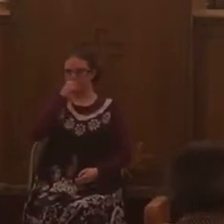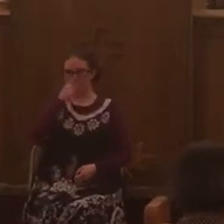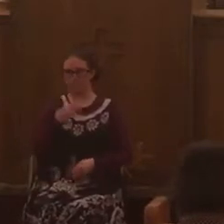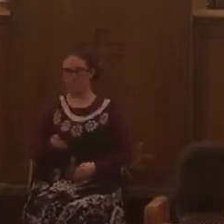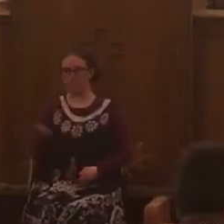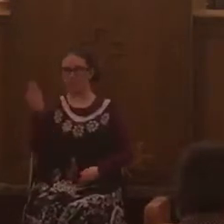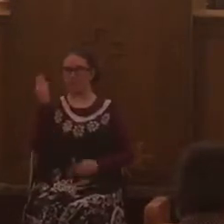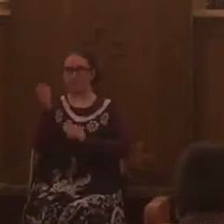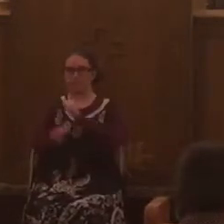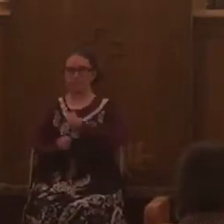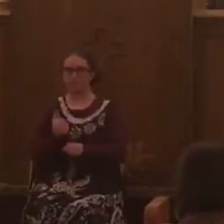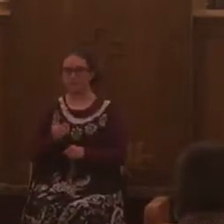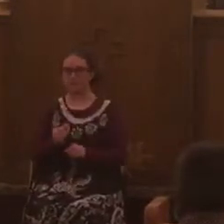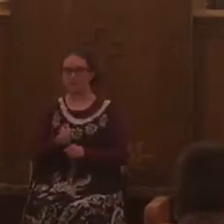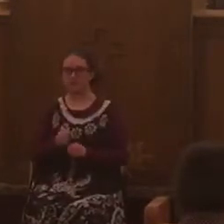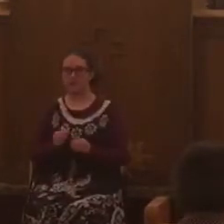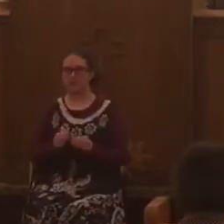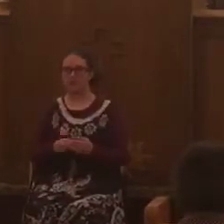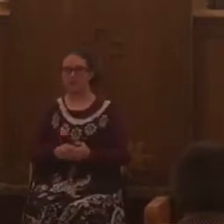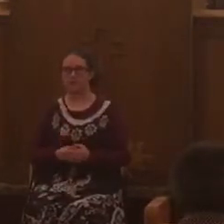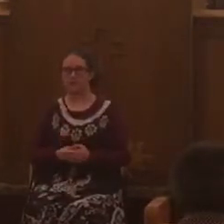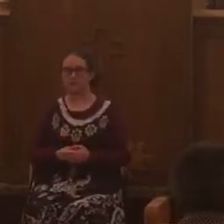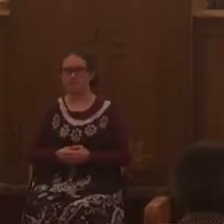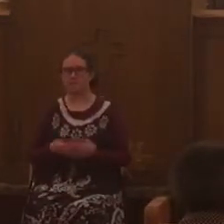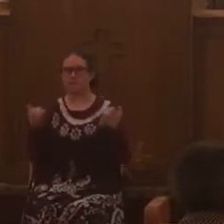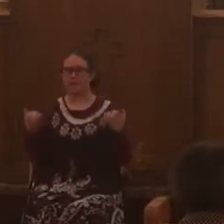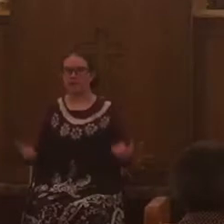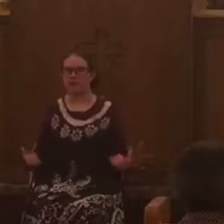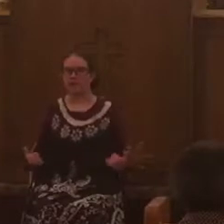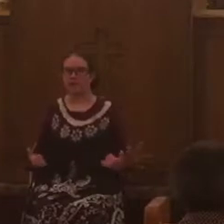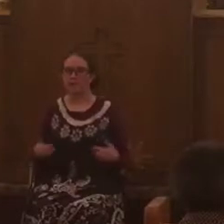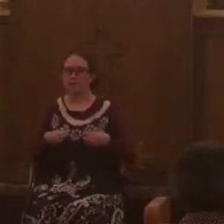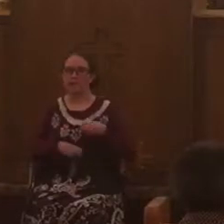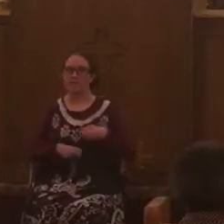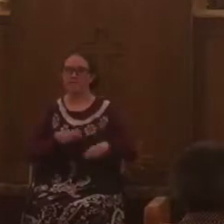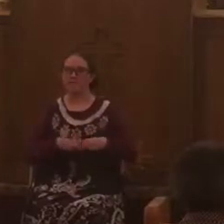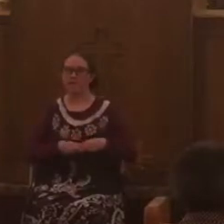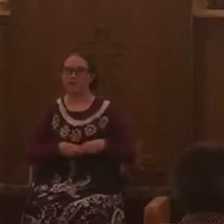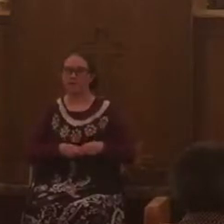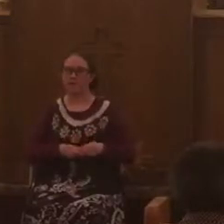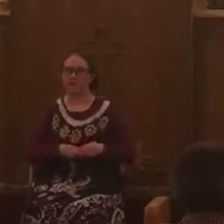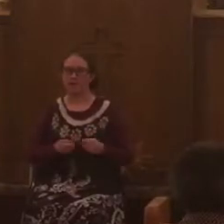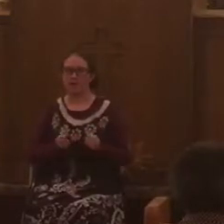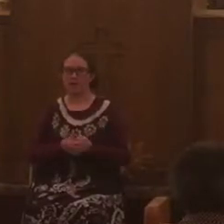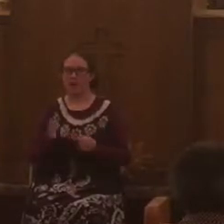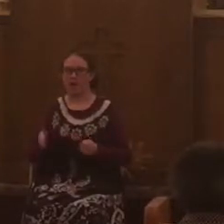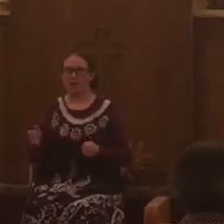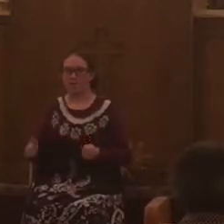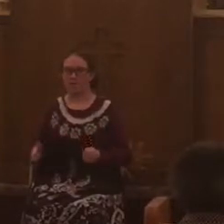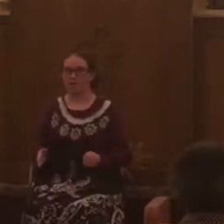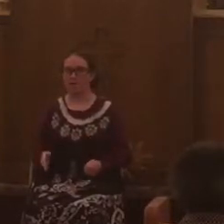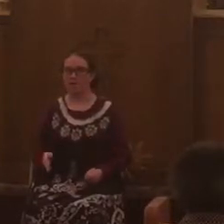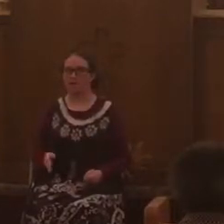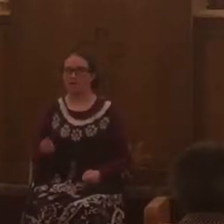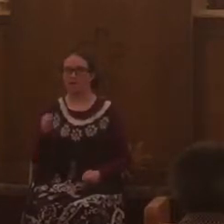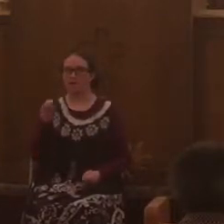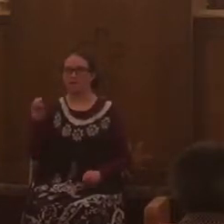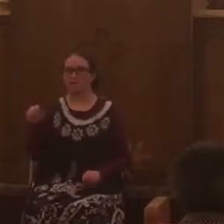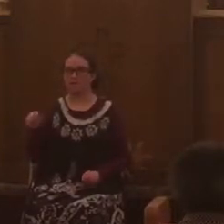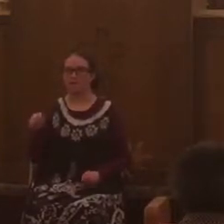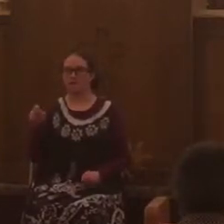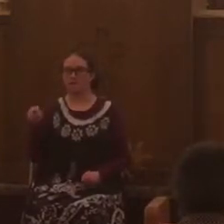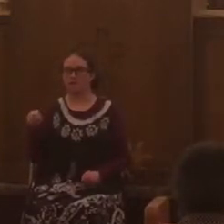until we have overpowered the other side that's holding folks back. Yes, sir. Especially in this day